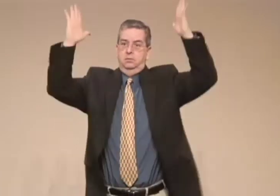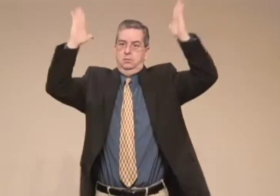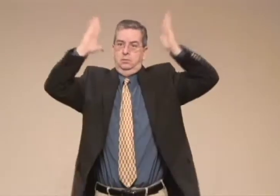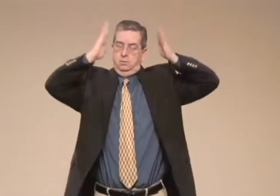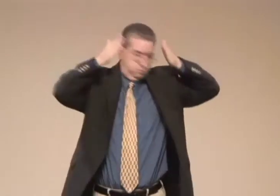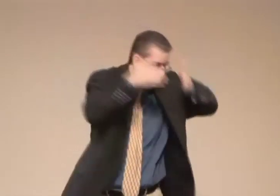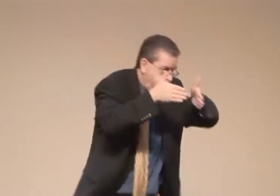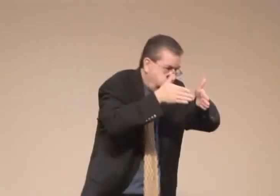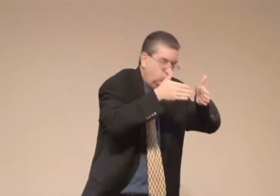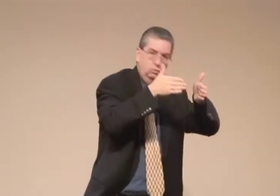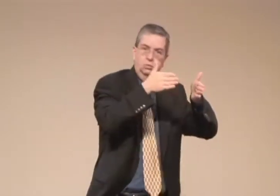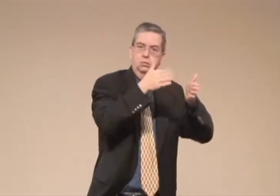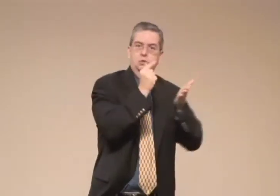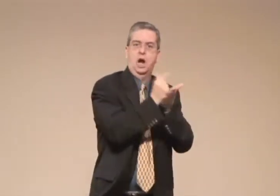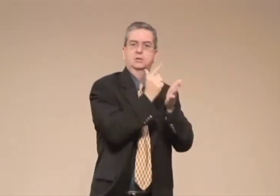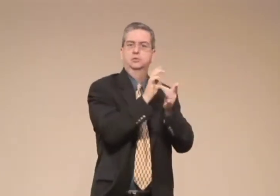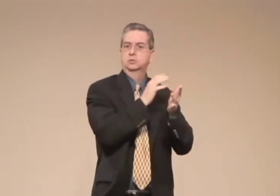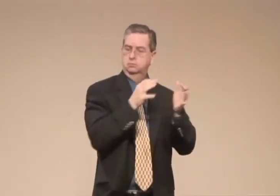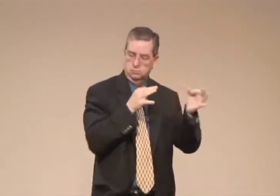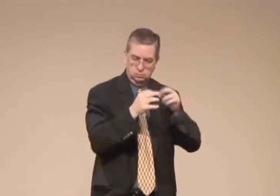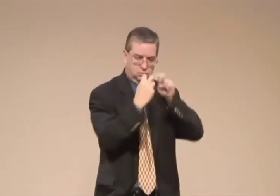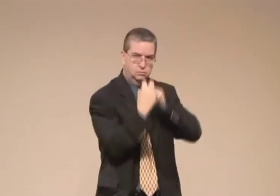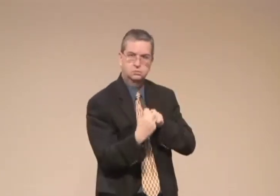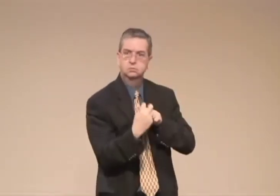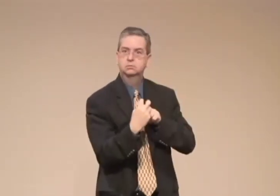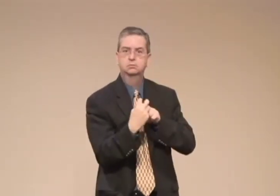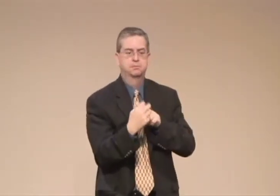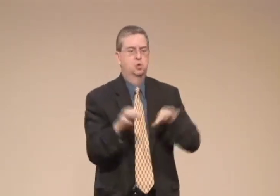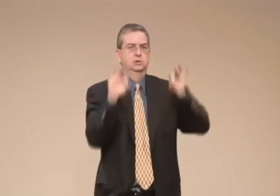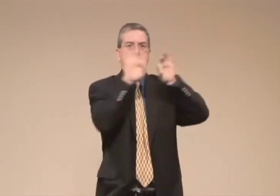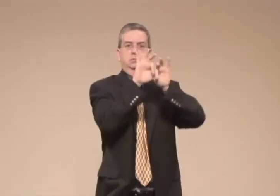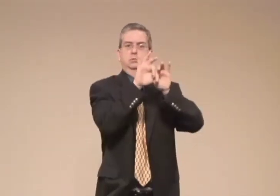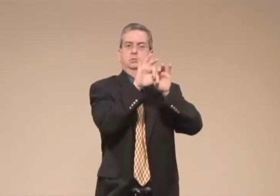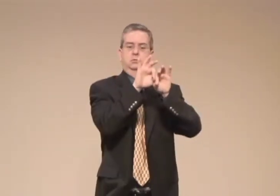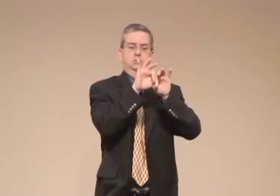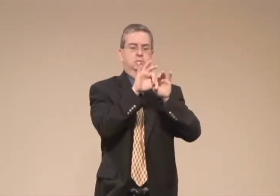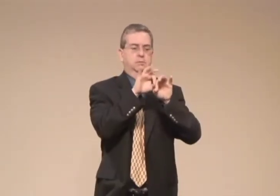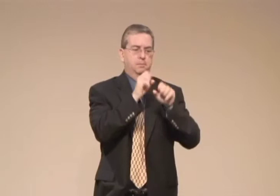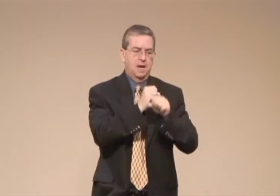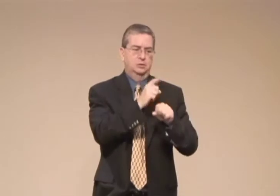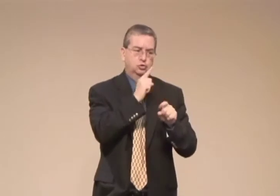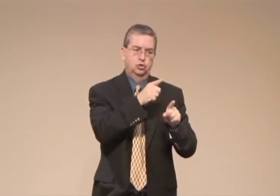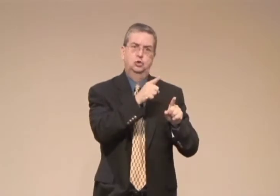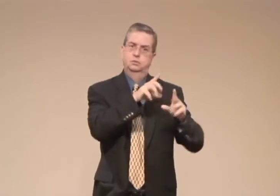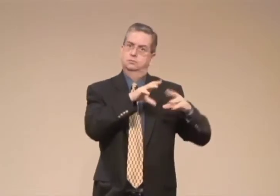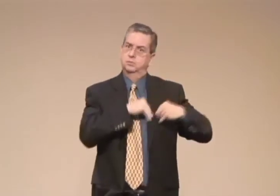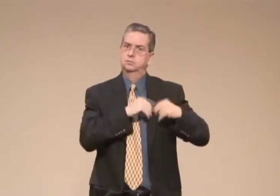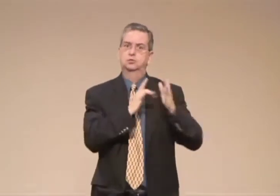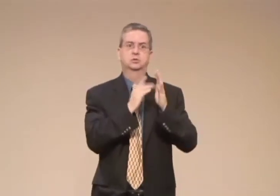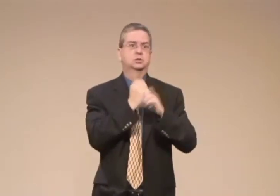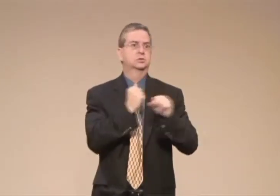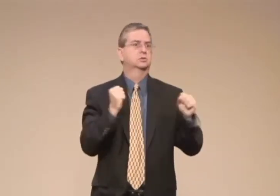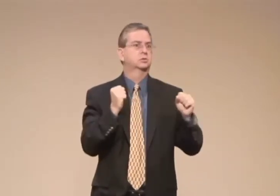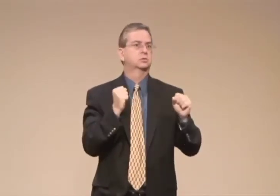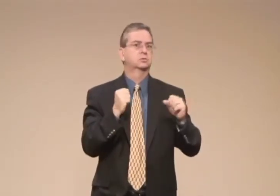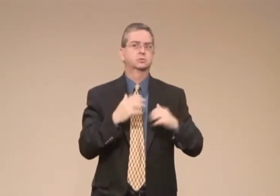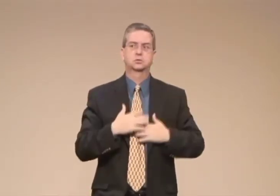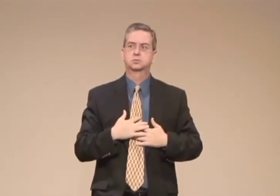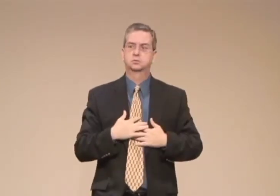I will be more than willing to give you my attention and explain the gospel to you clearly and be sure that you have